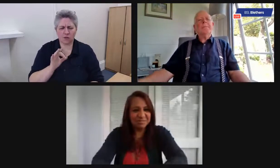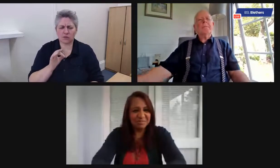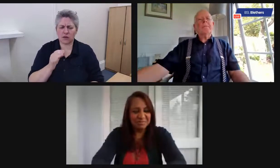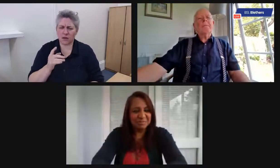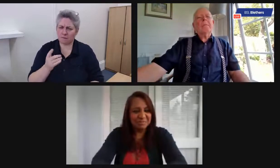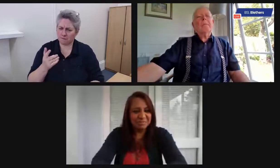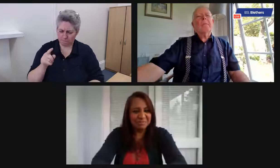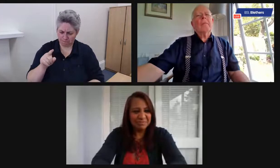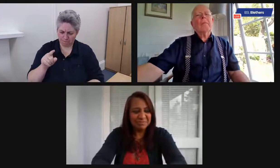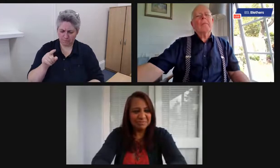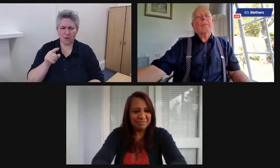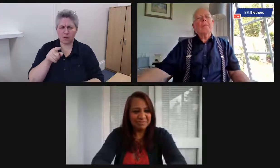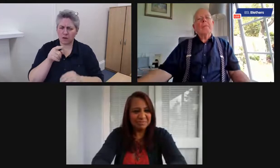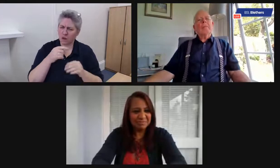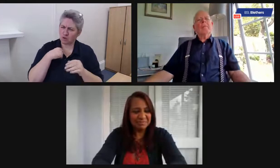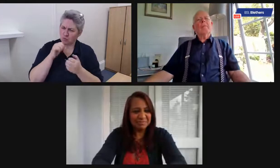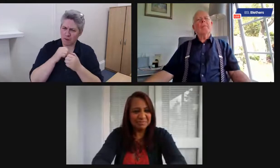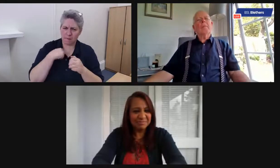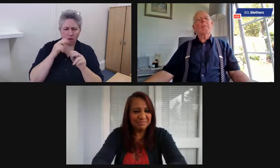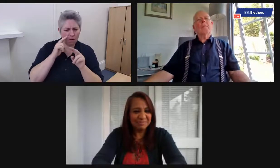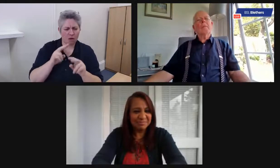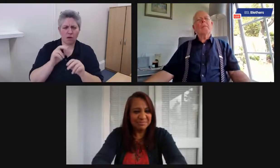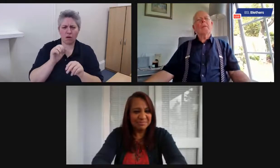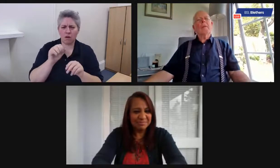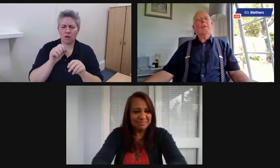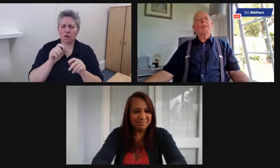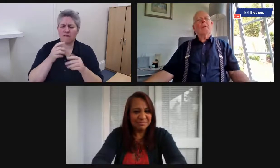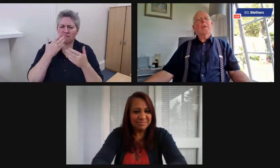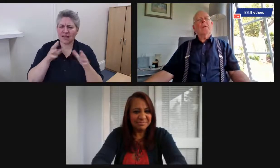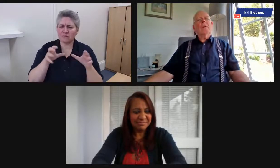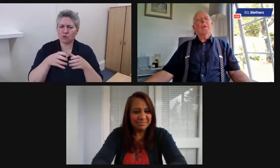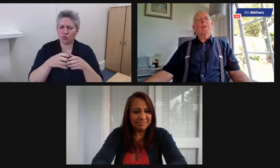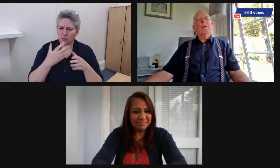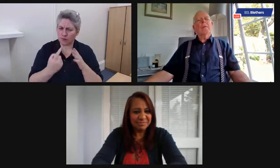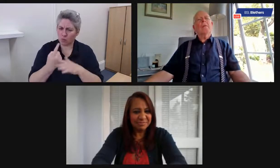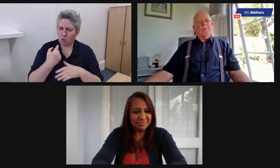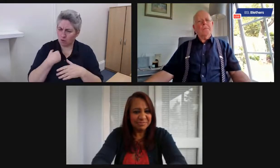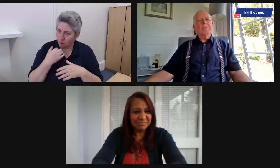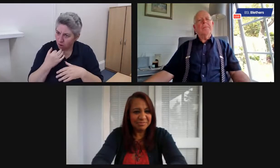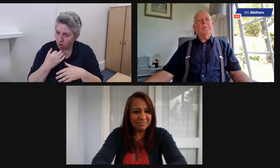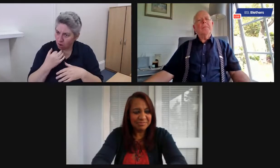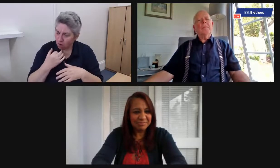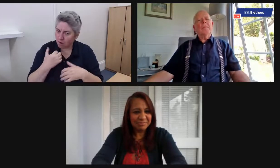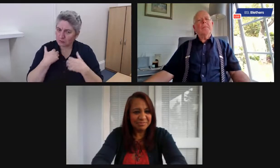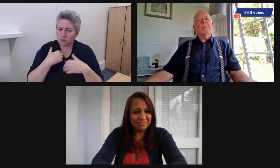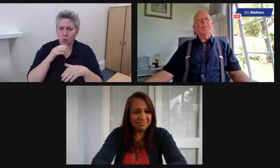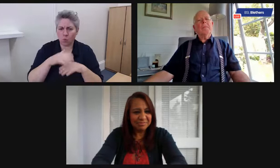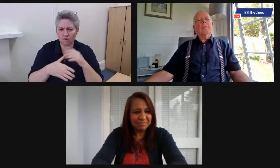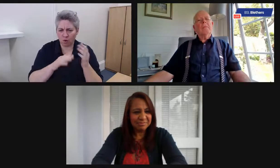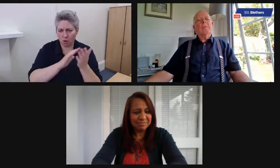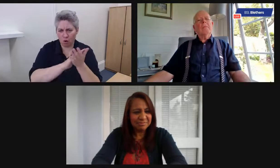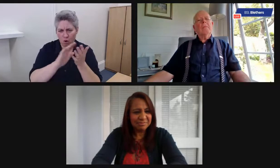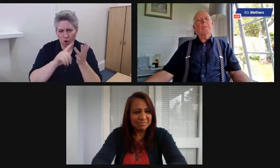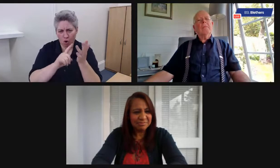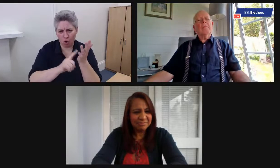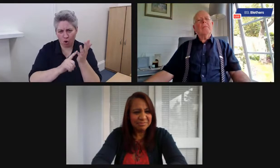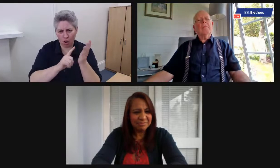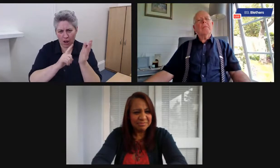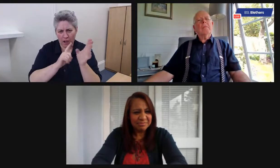do. Okay, there's something else I want to ask you. Do you remember? I remember when I was looking at